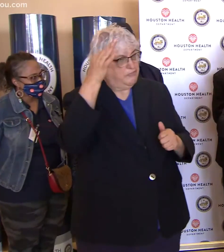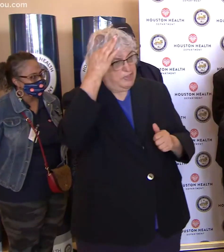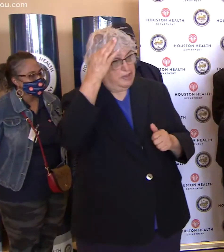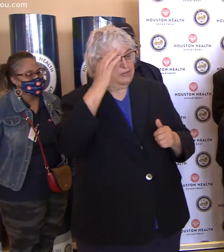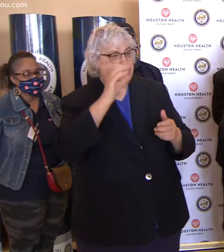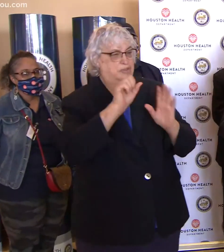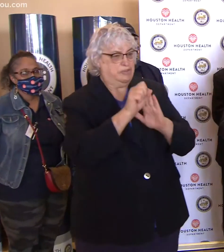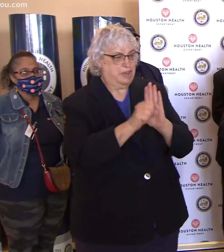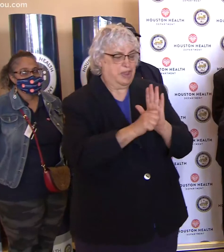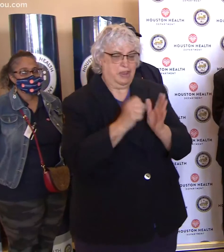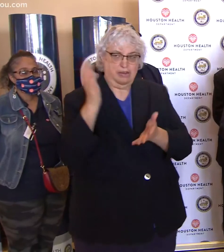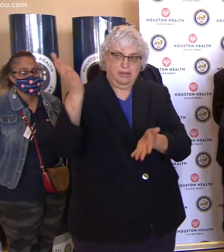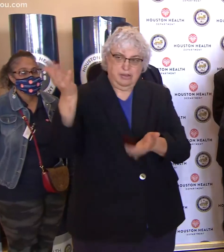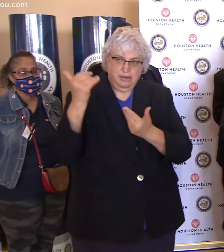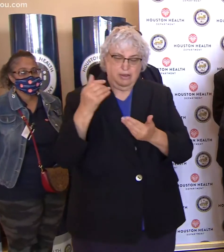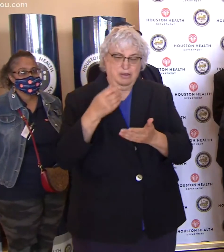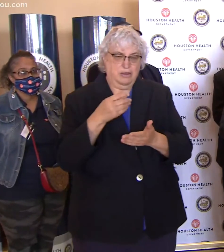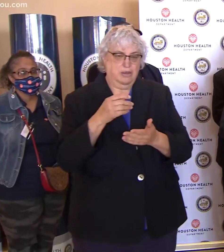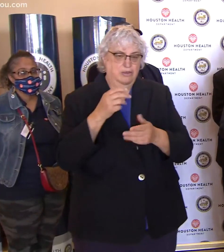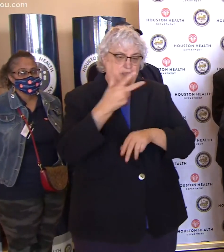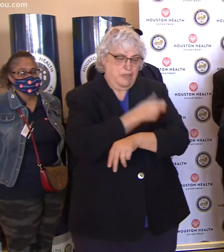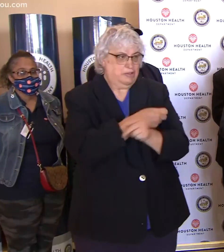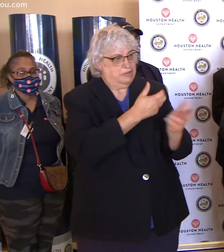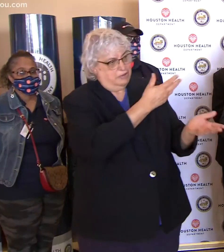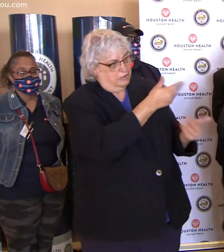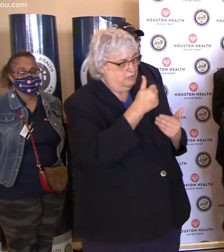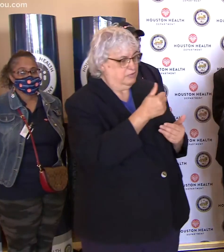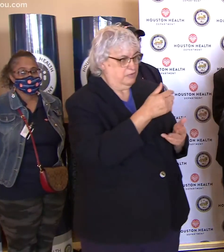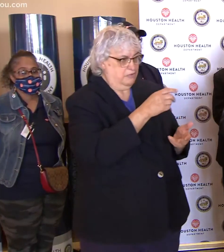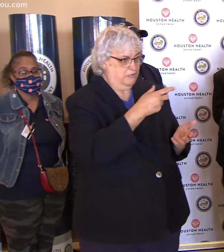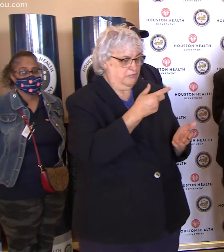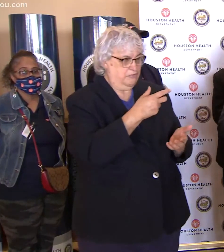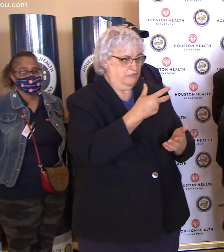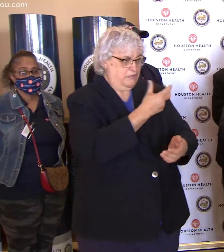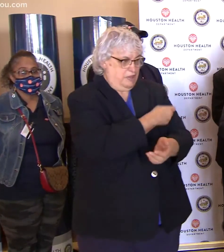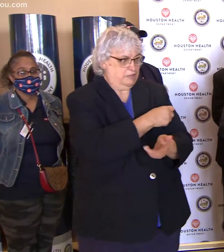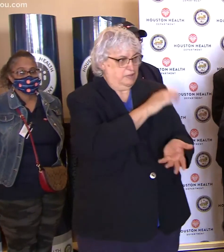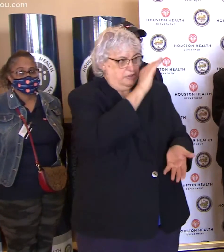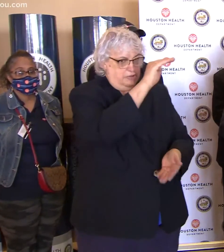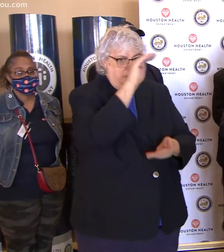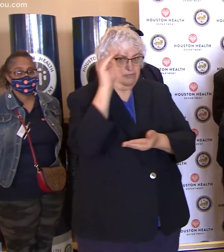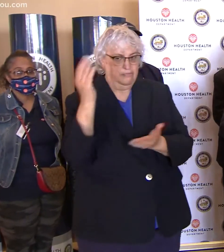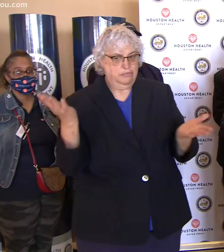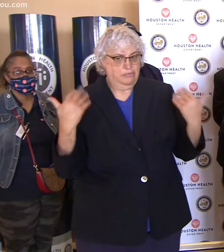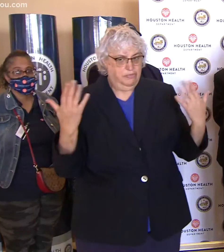getting in the quantities that we need, then I think we can do that. We need to do that in order to